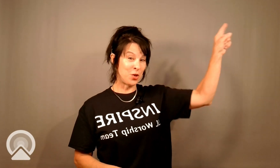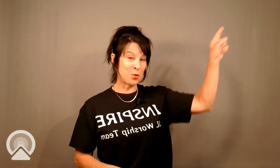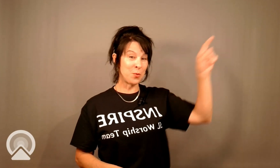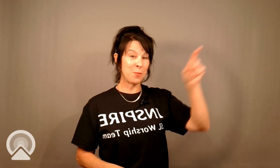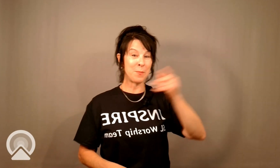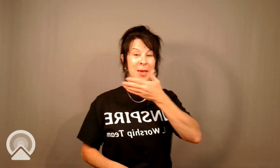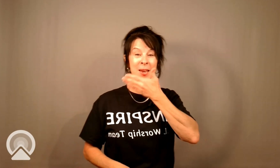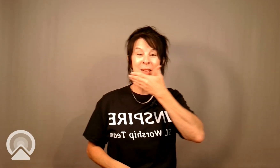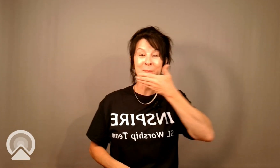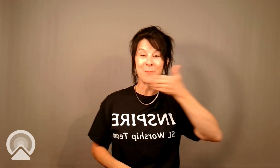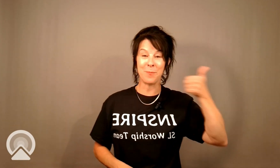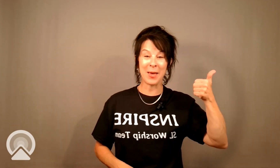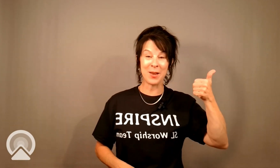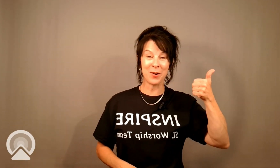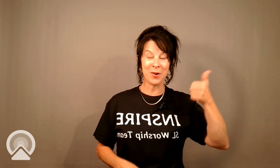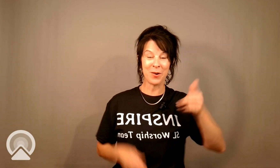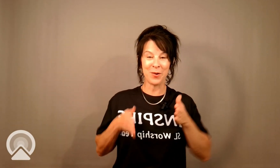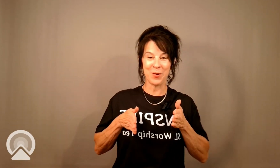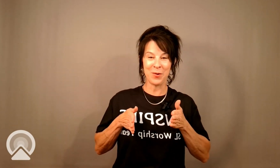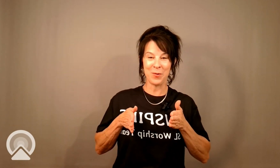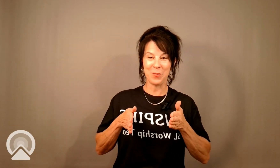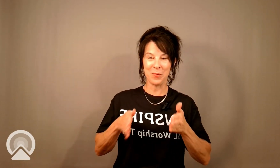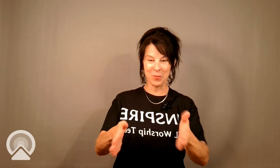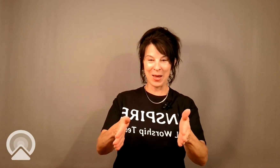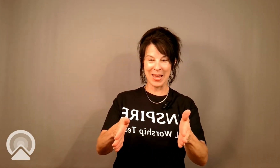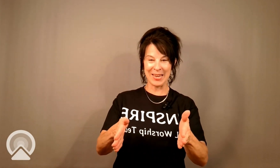You made a better way.